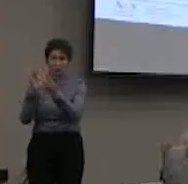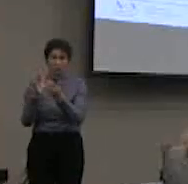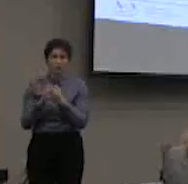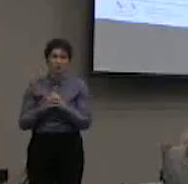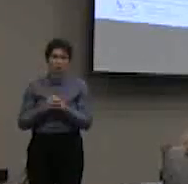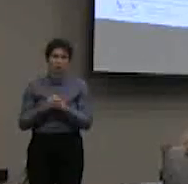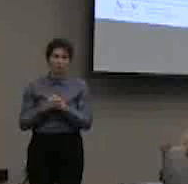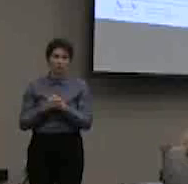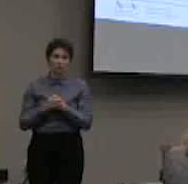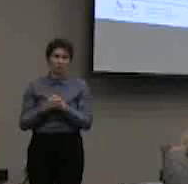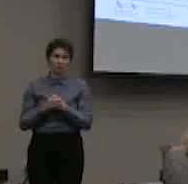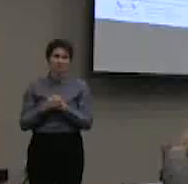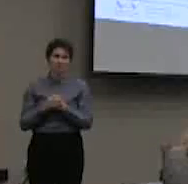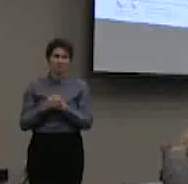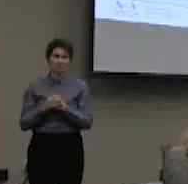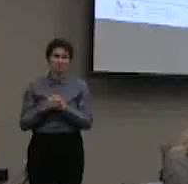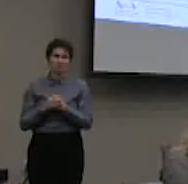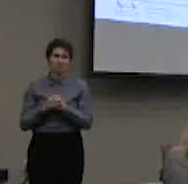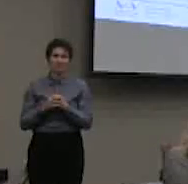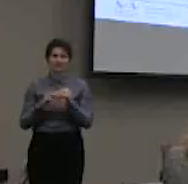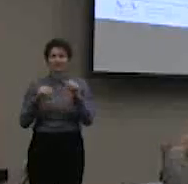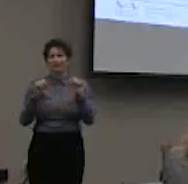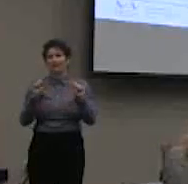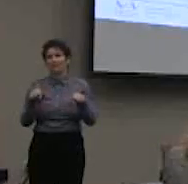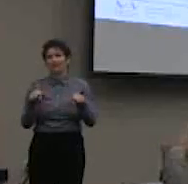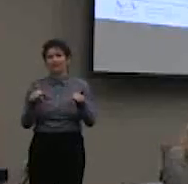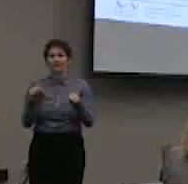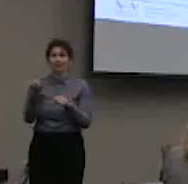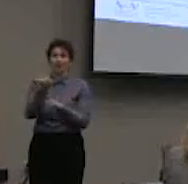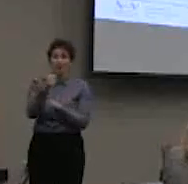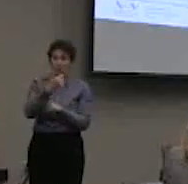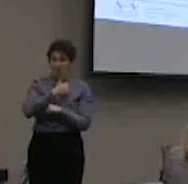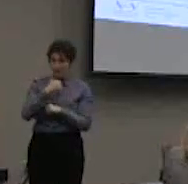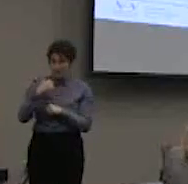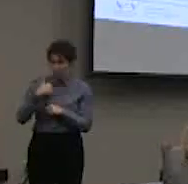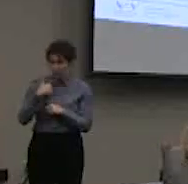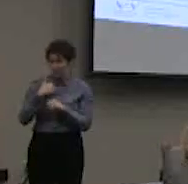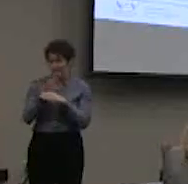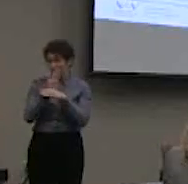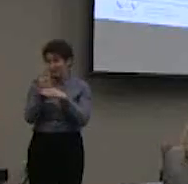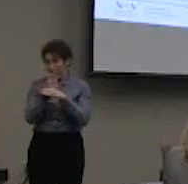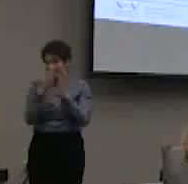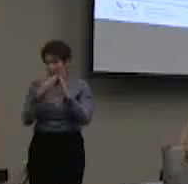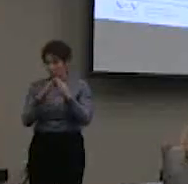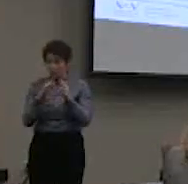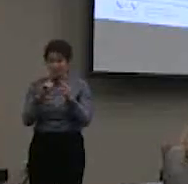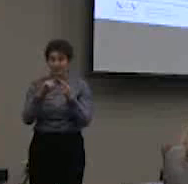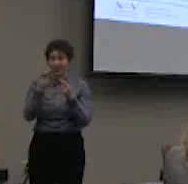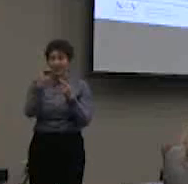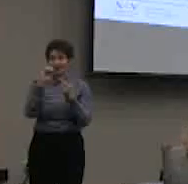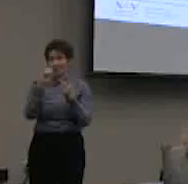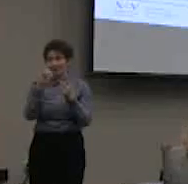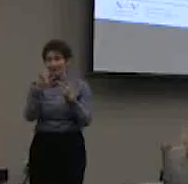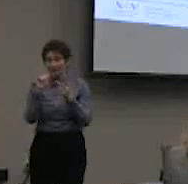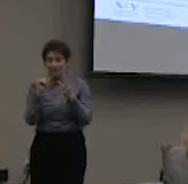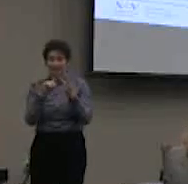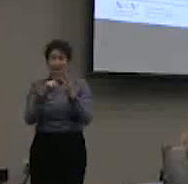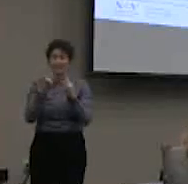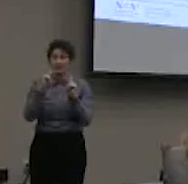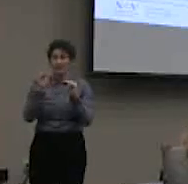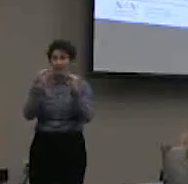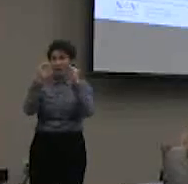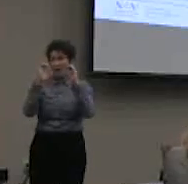These could be other members of the business community, the media, folks in higher education, faith leaders,